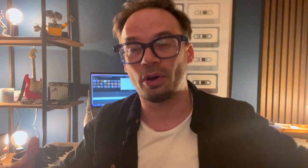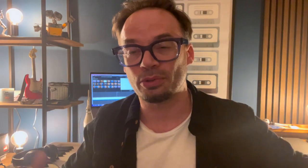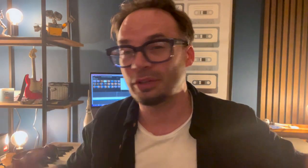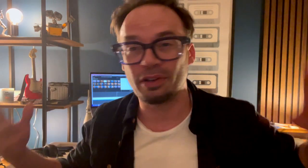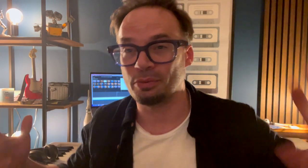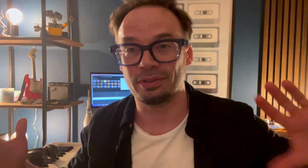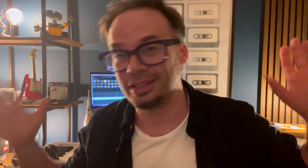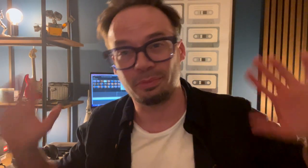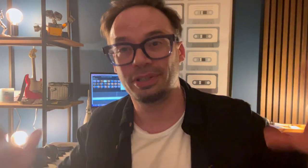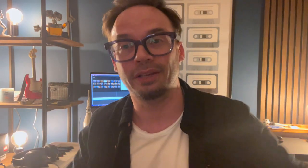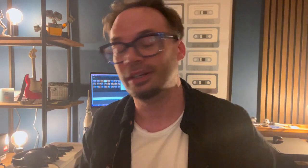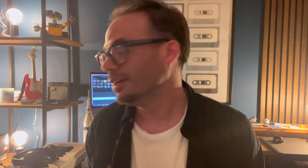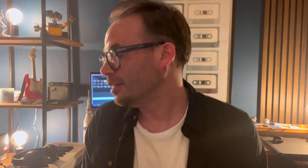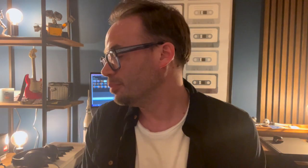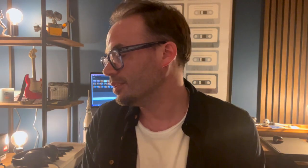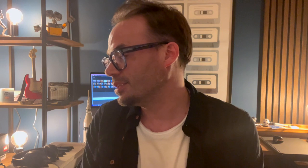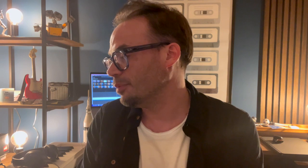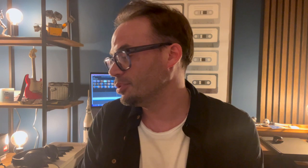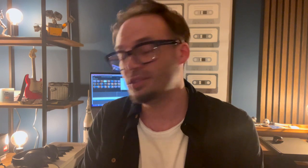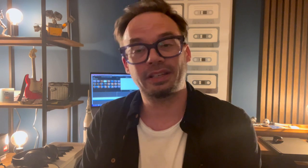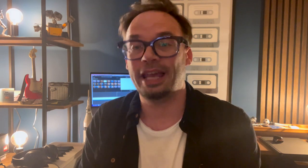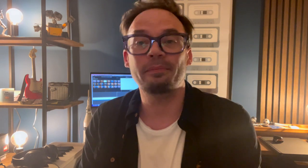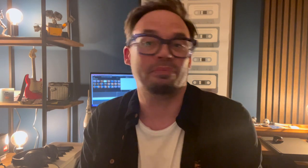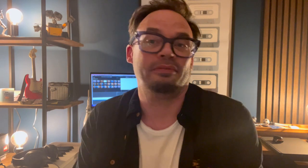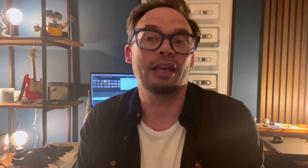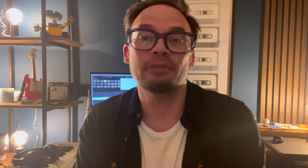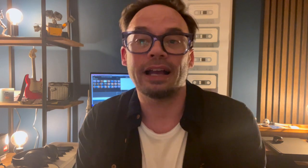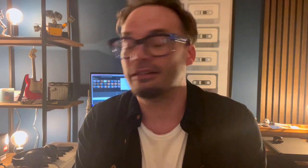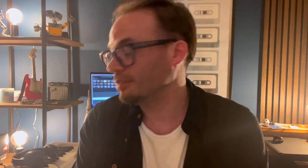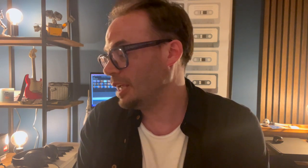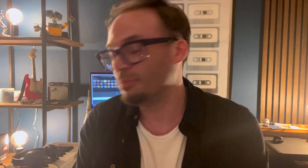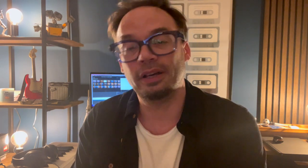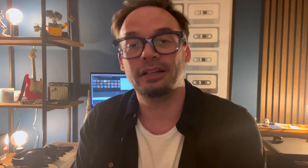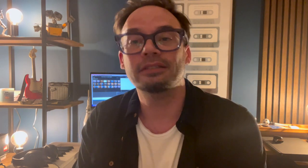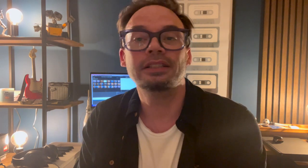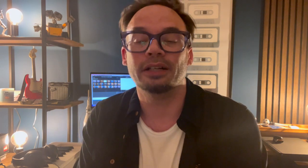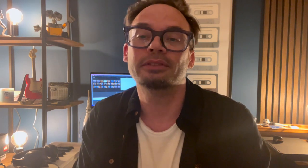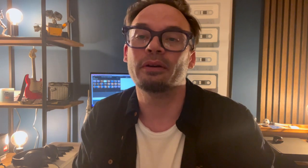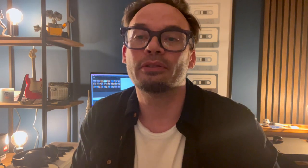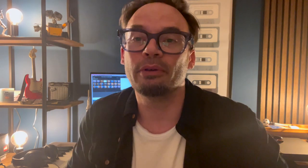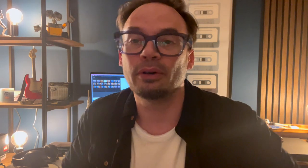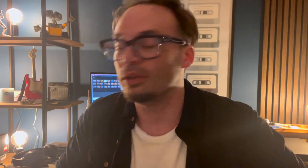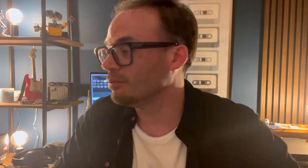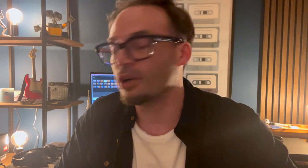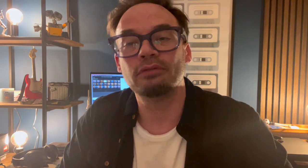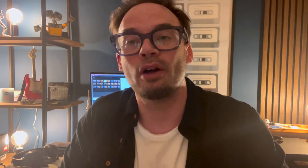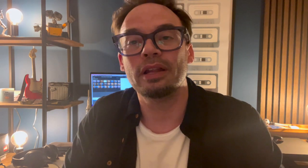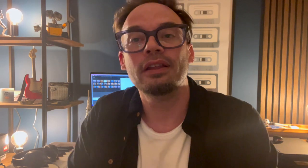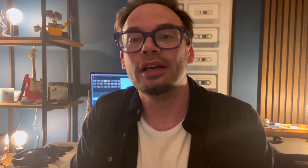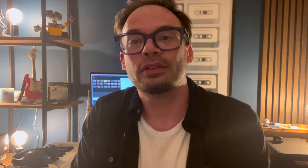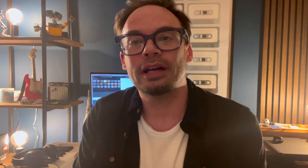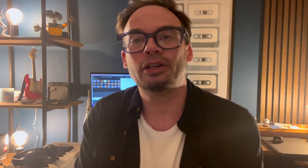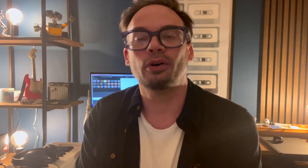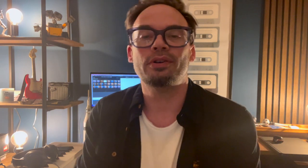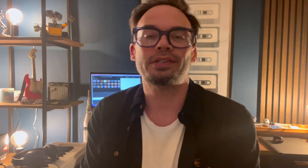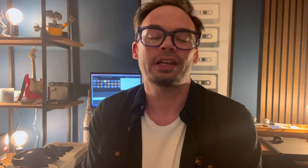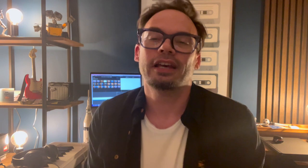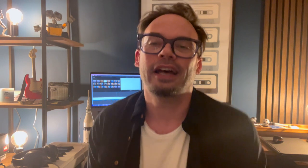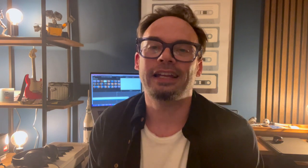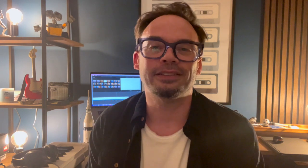want Or as difficult as you want It's up to you But just keep Keep going through it all And rock and rolling Through that chorus And it'll